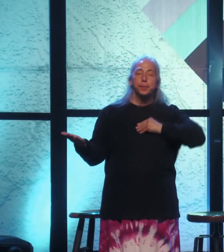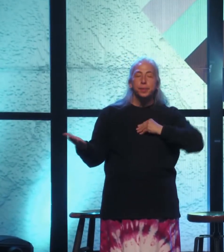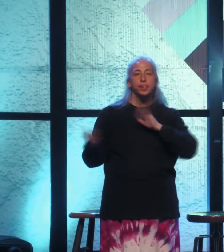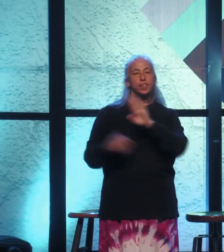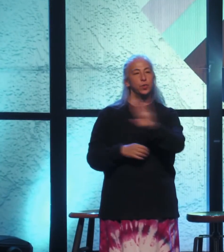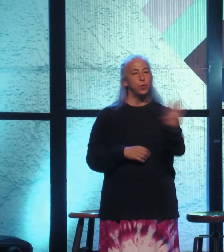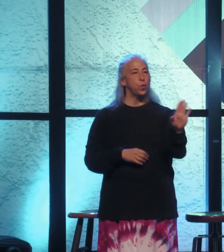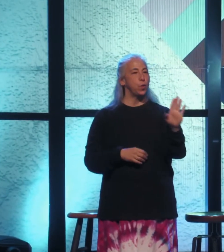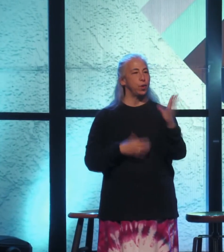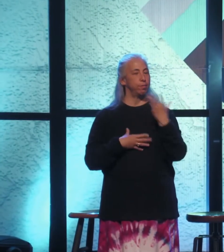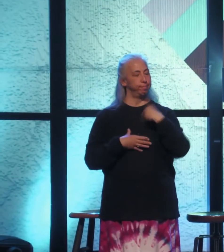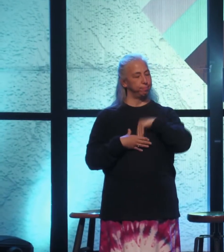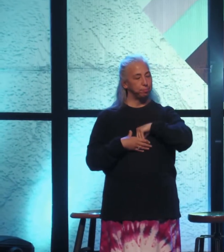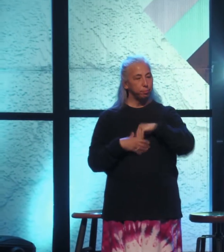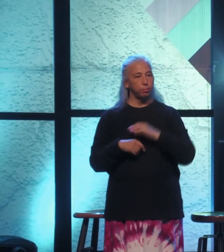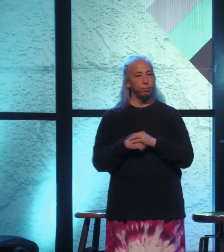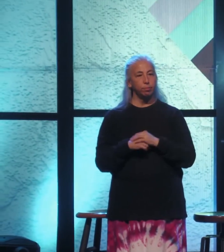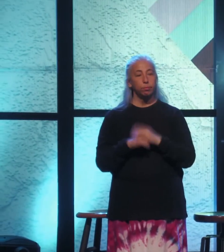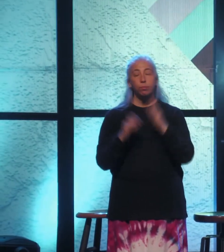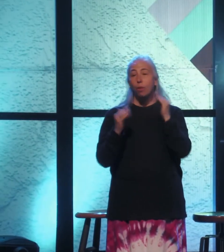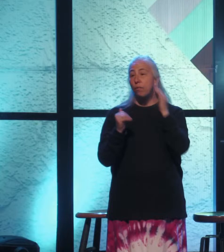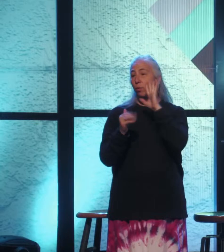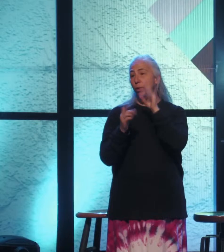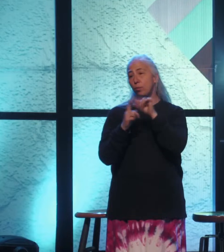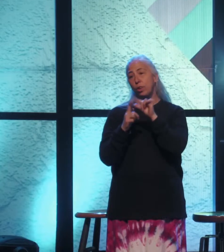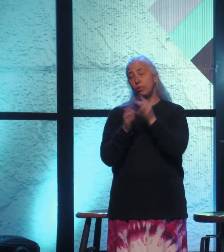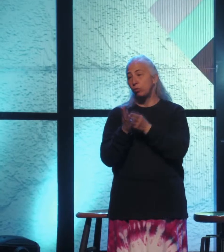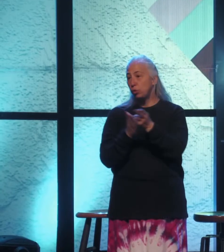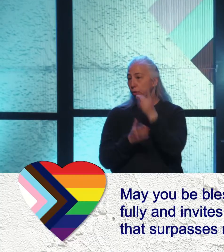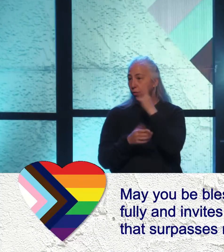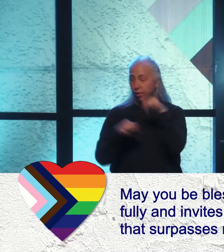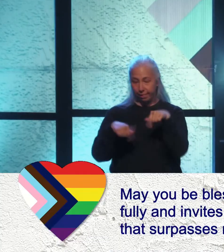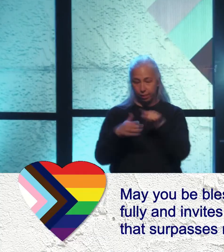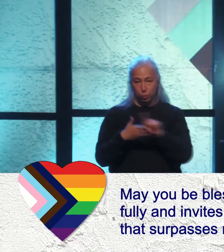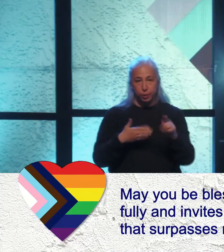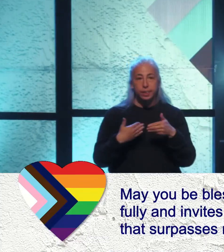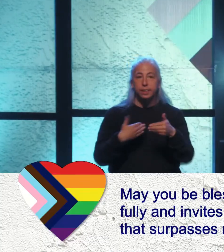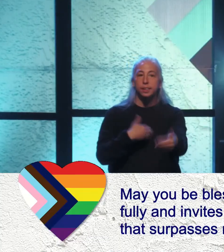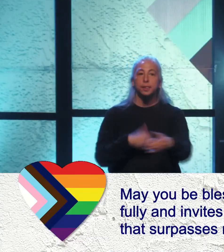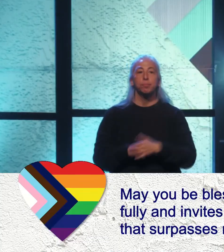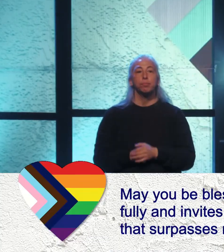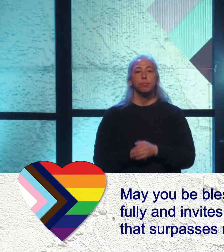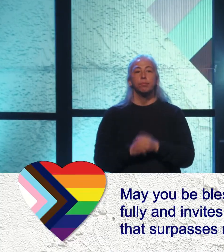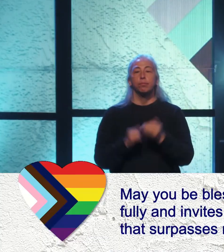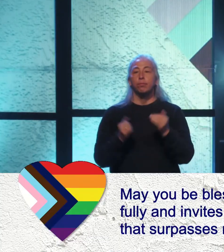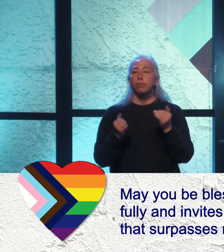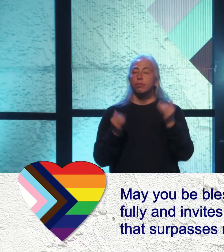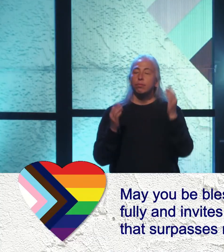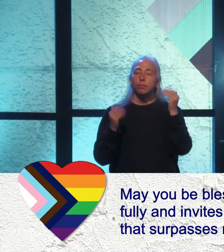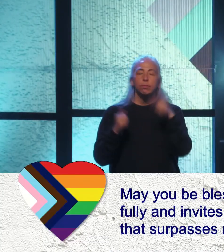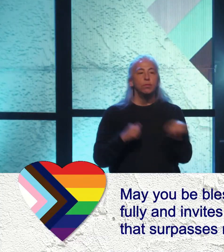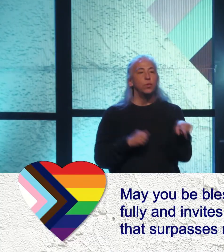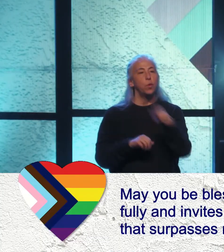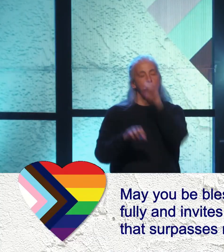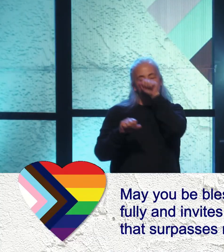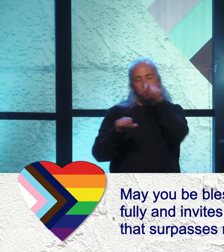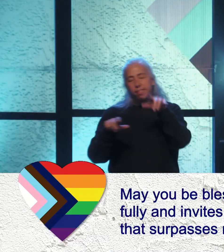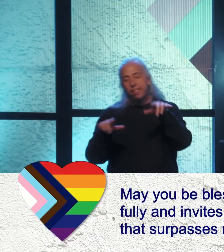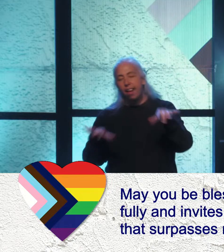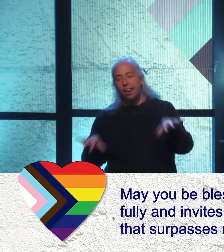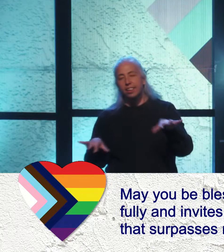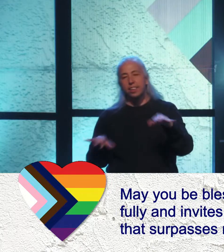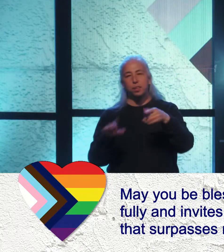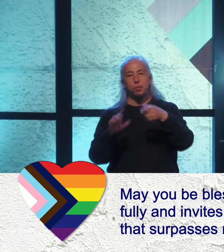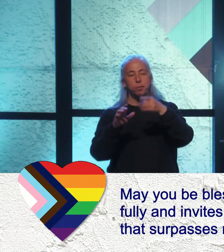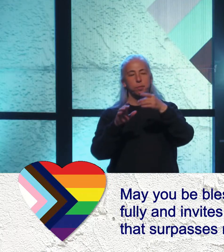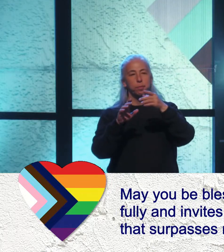personhood as just hopefully a word of truth for you for this week. May you be blessed by the one who knows you fully